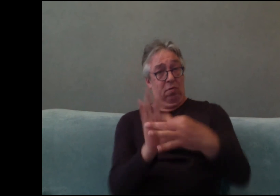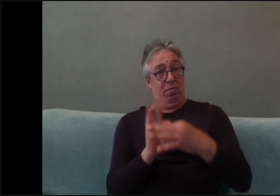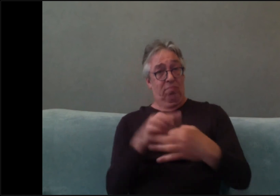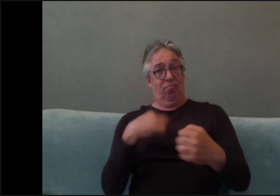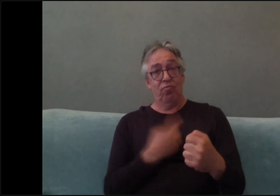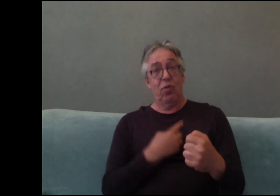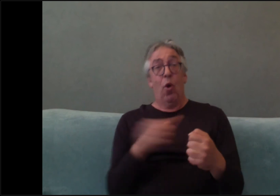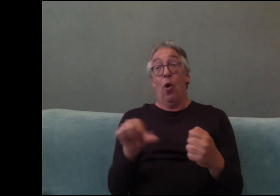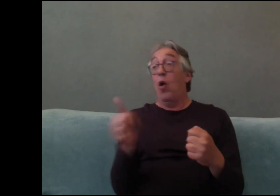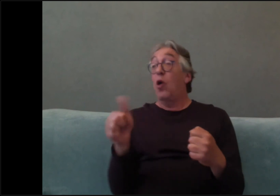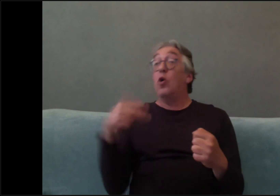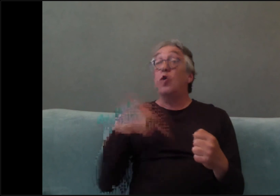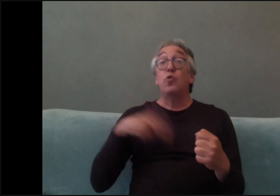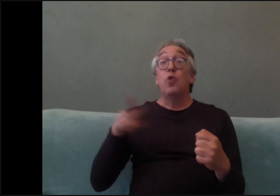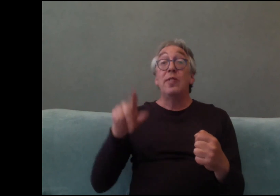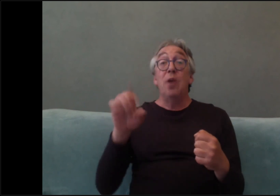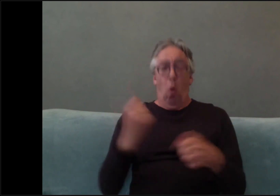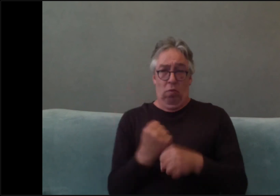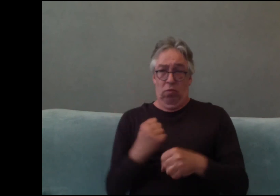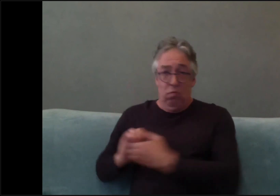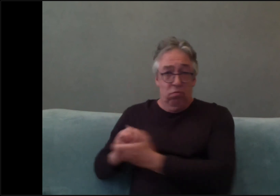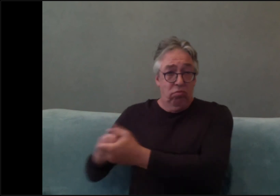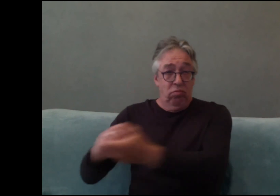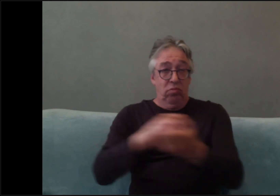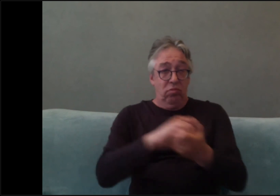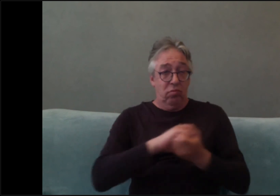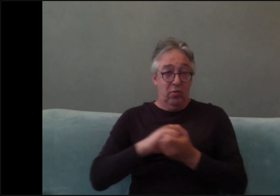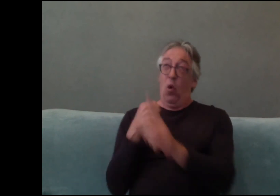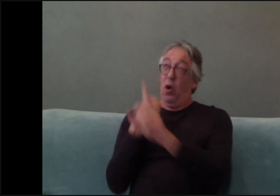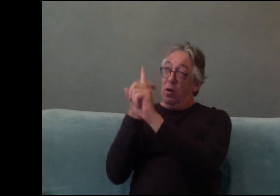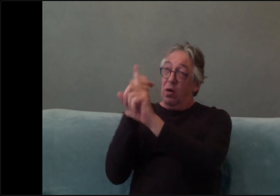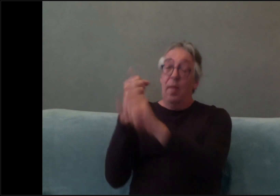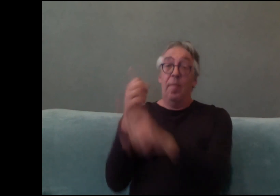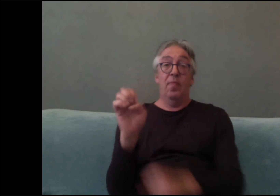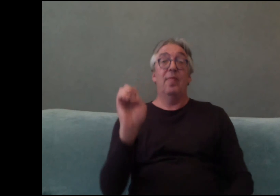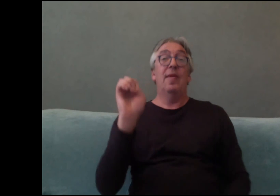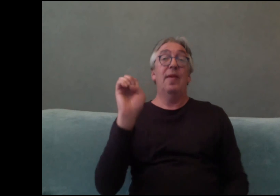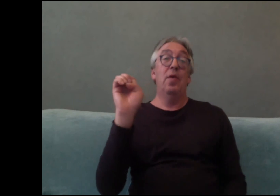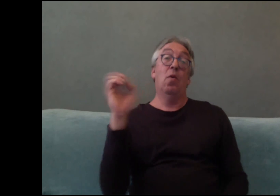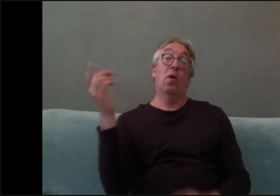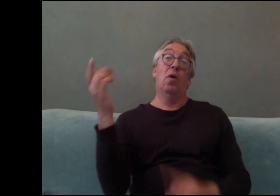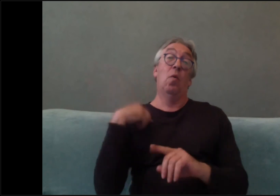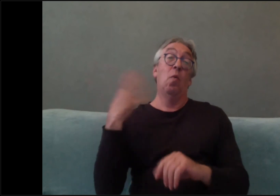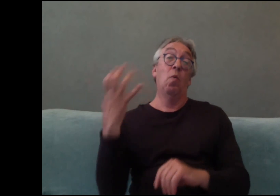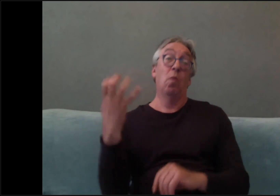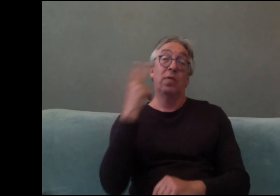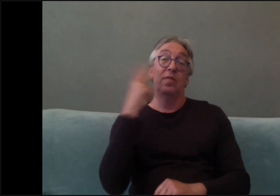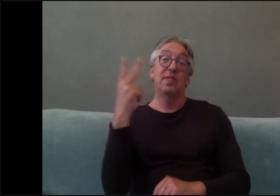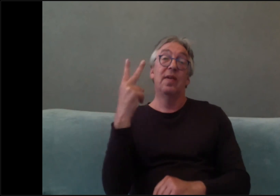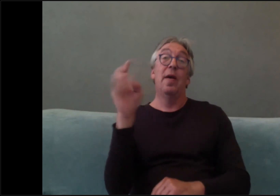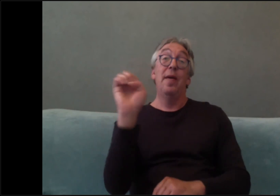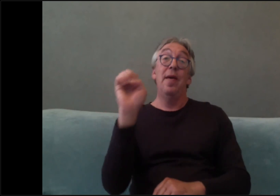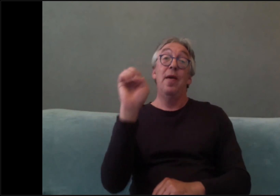gain political support for an EU framework directive on minimum income and minimum wage. Also work together with